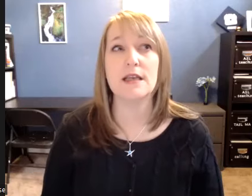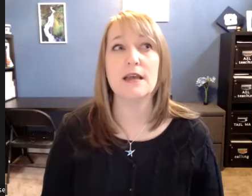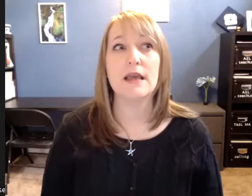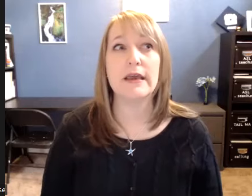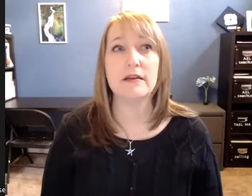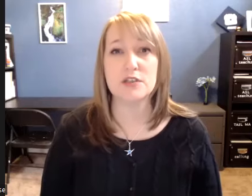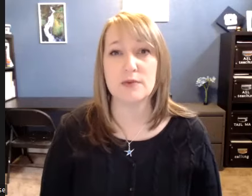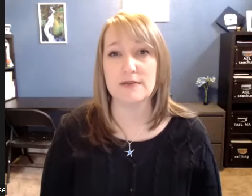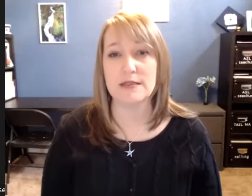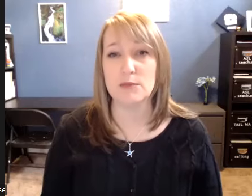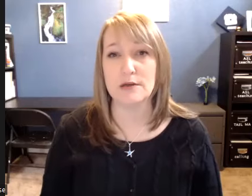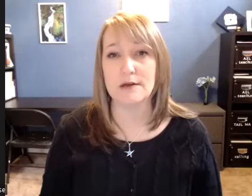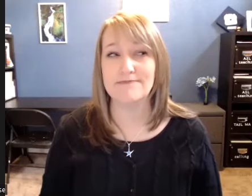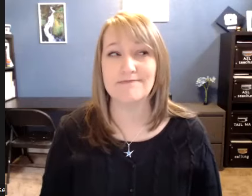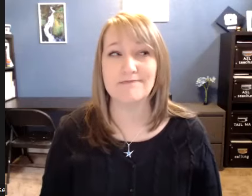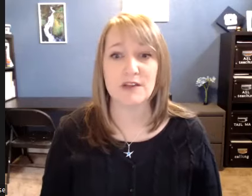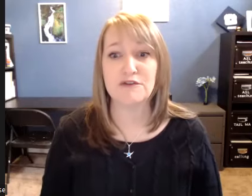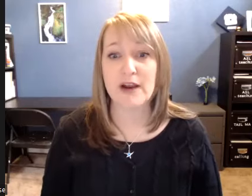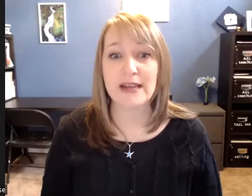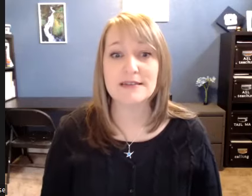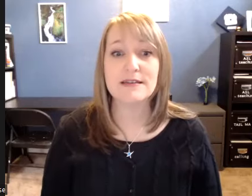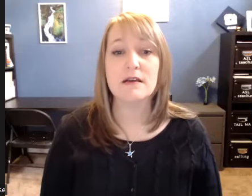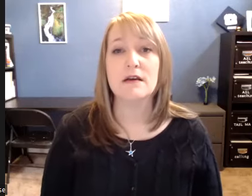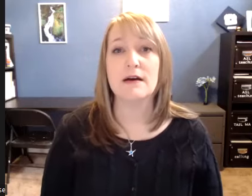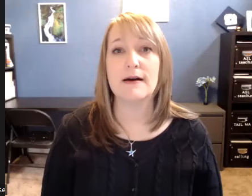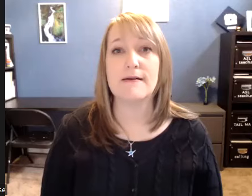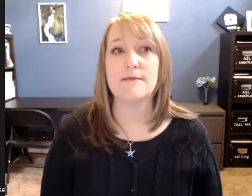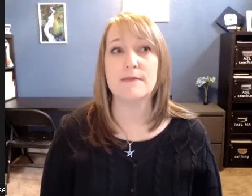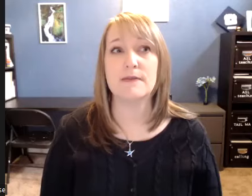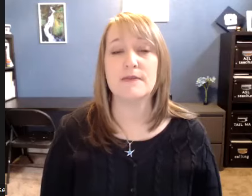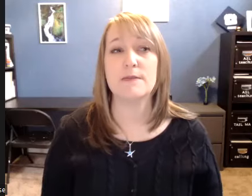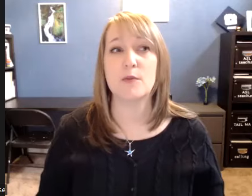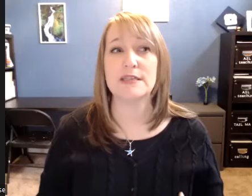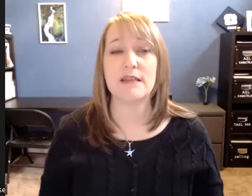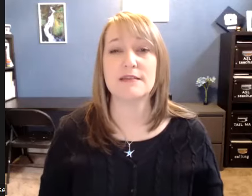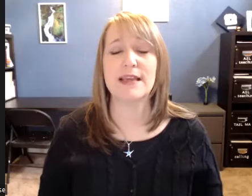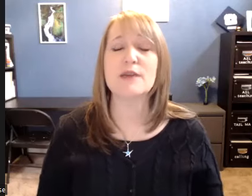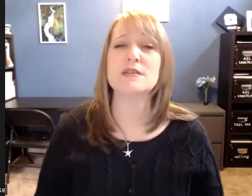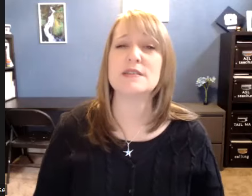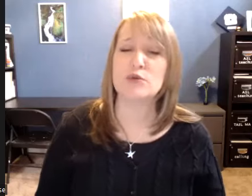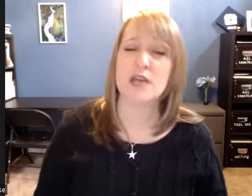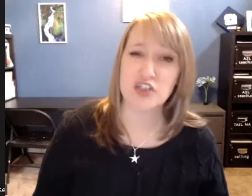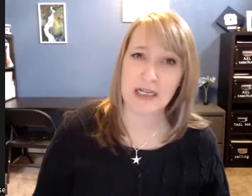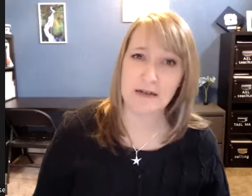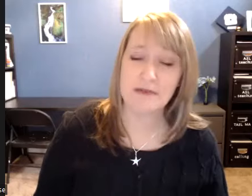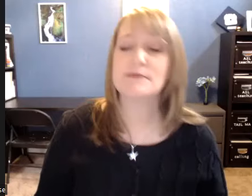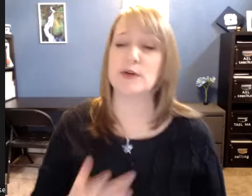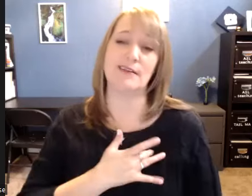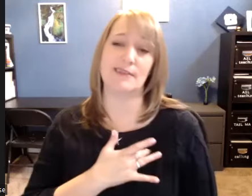In English, we have a similar phrase. We say things like, it was so touching, right? That